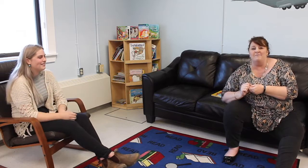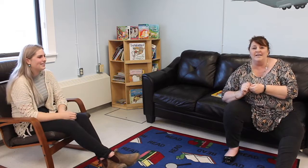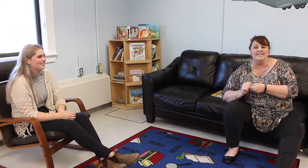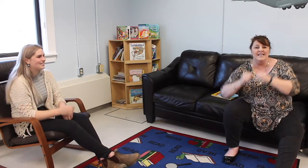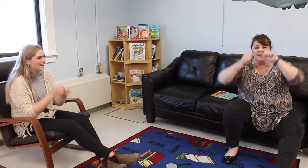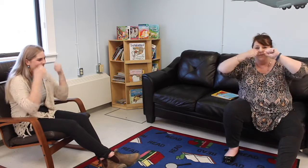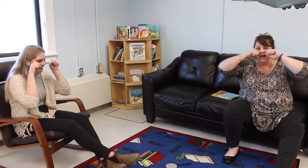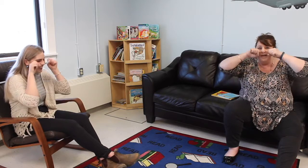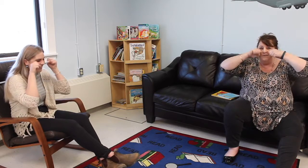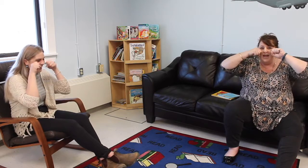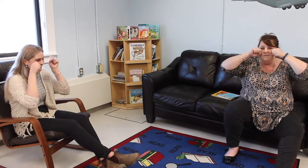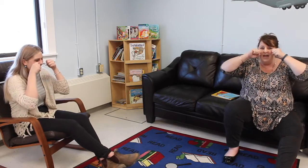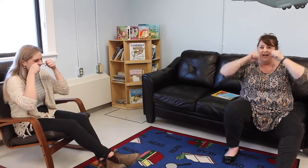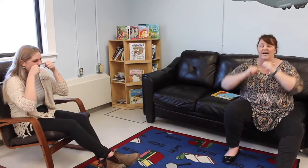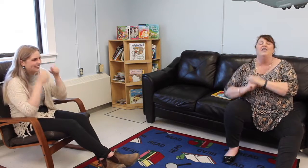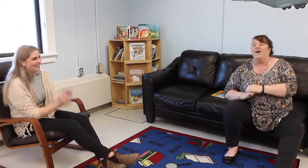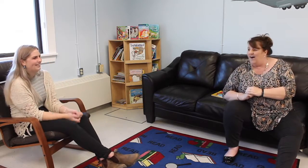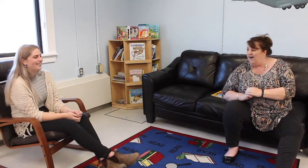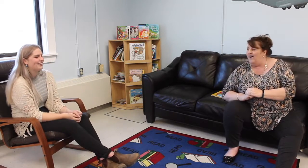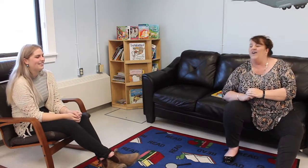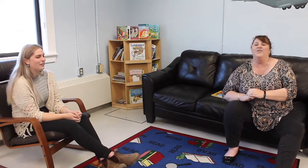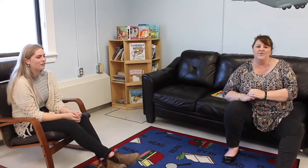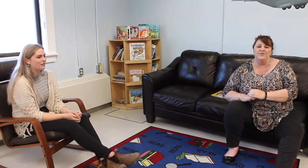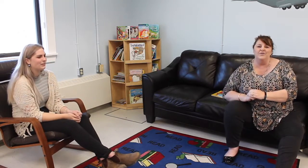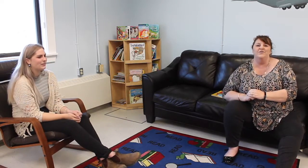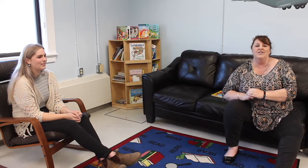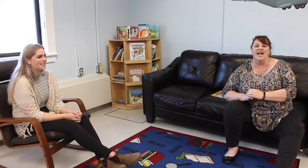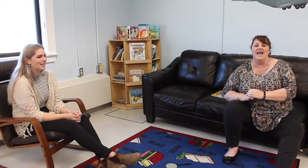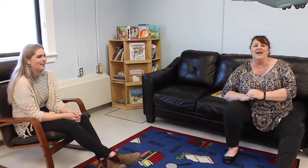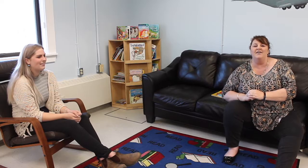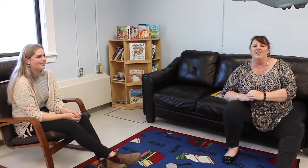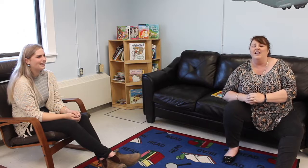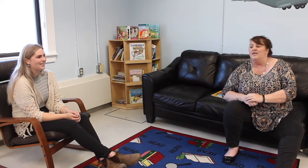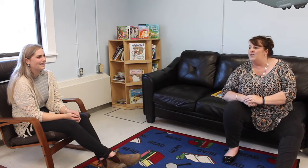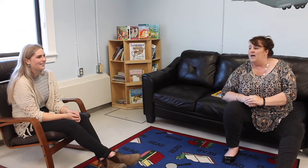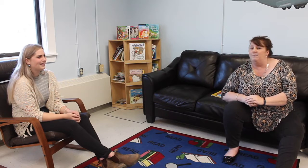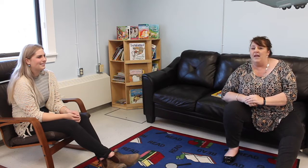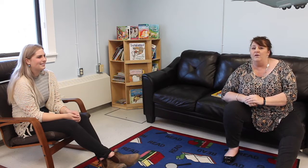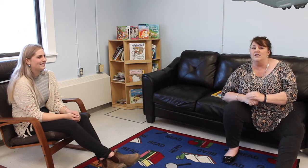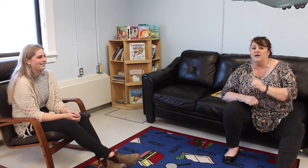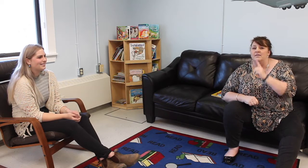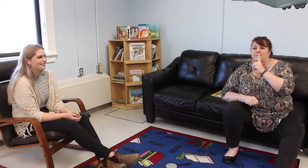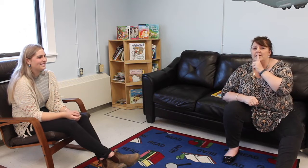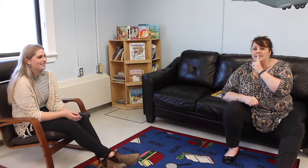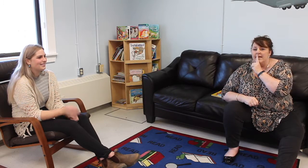bus say, where, where, where, all through the town. The parents on the bus say, shh, shh,